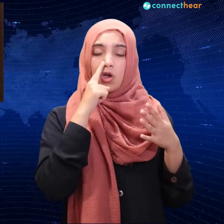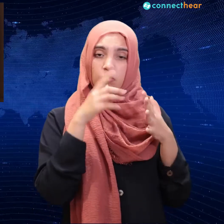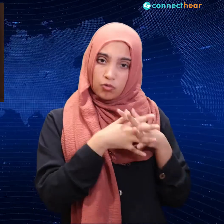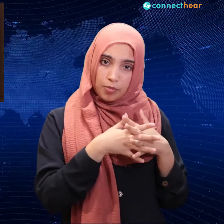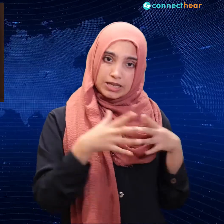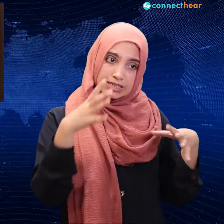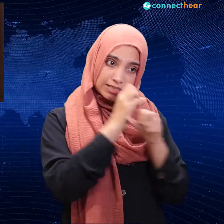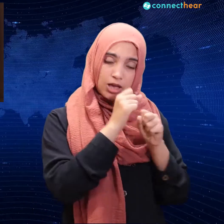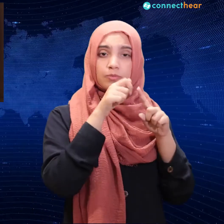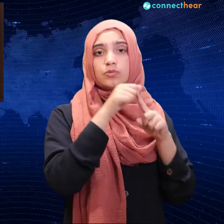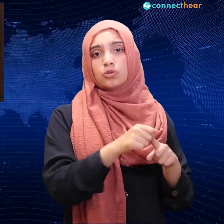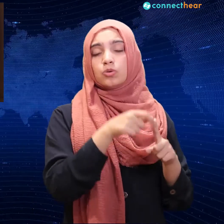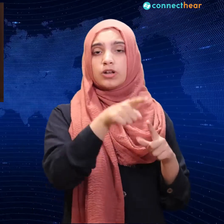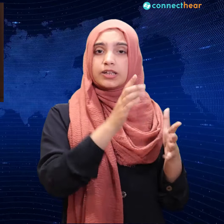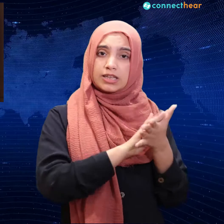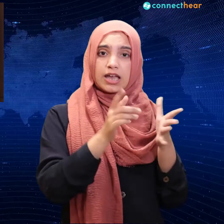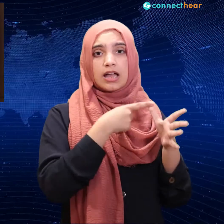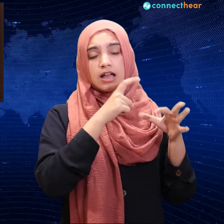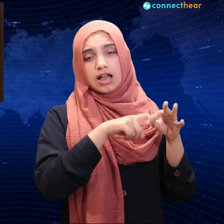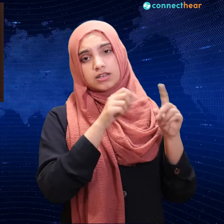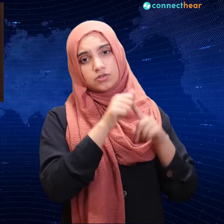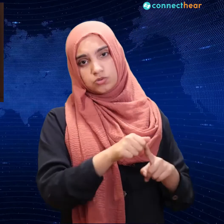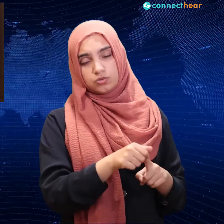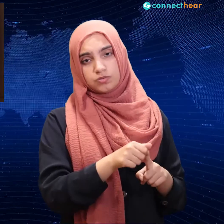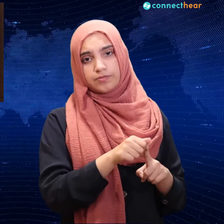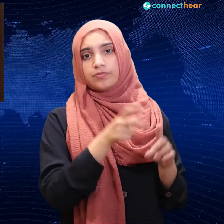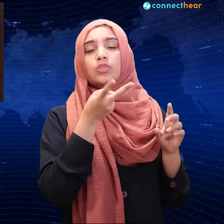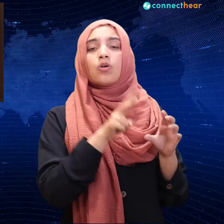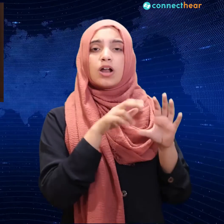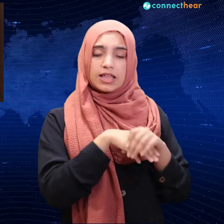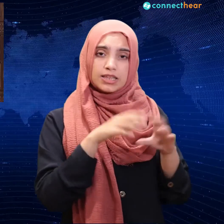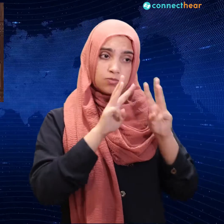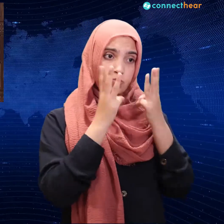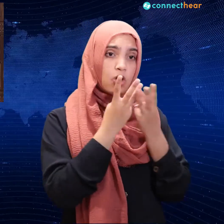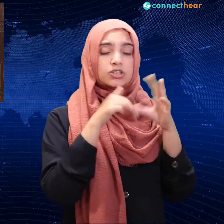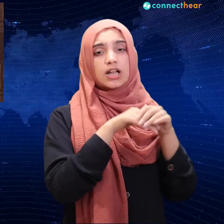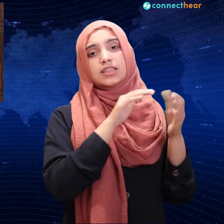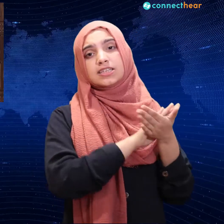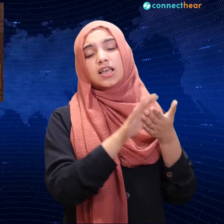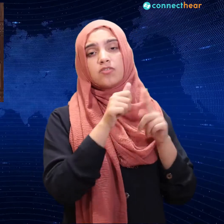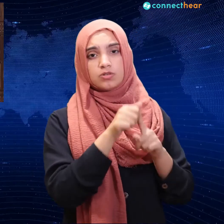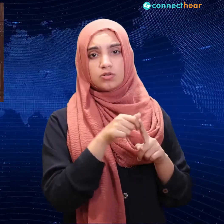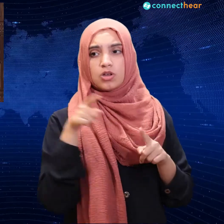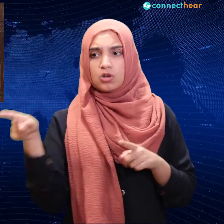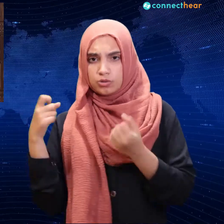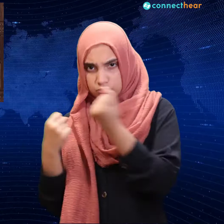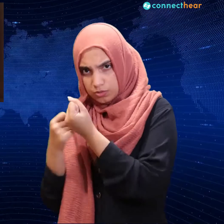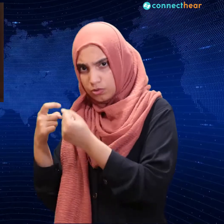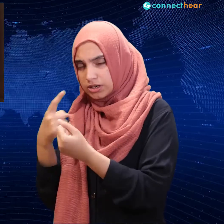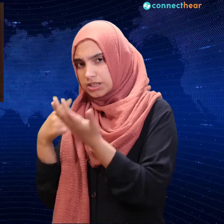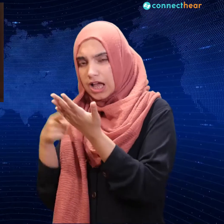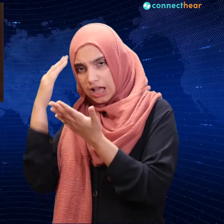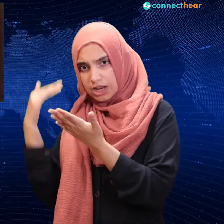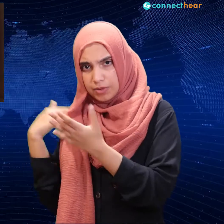the ability in a society to fulfill their potential in life. So you won't be able to support a Taliban government that doesn't allow that? Is that what you're telling